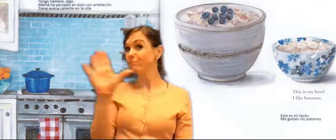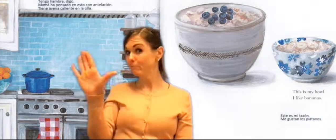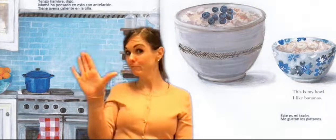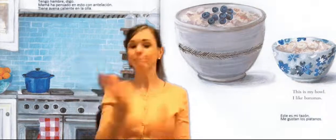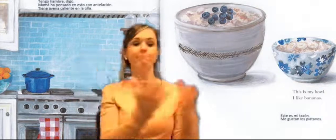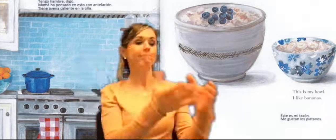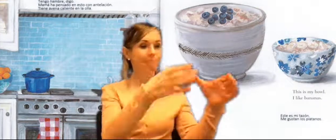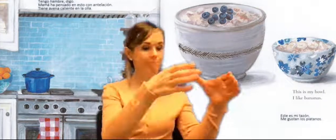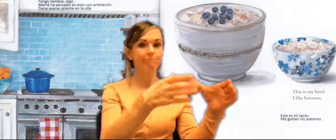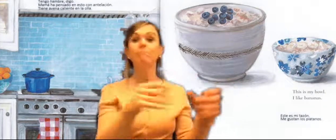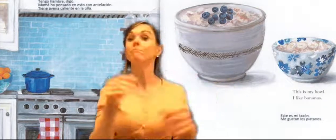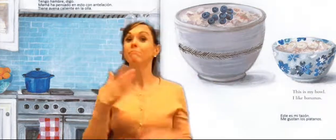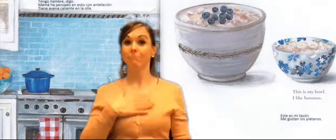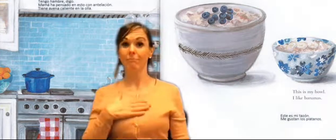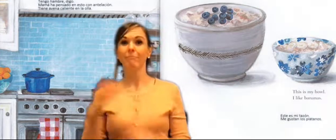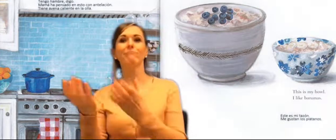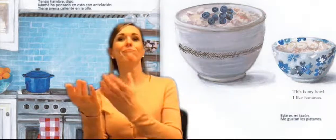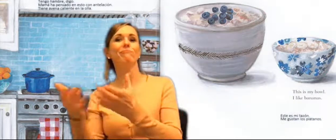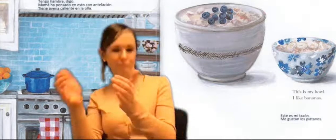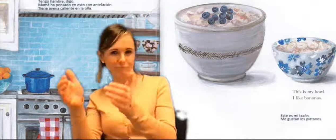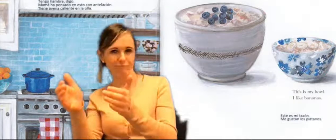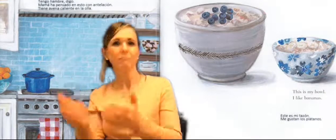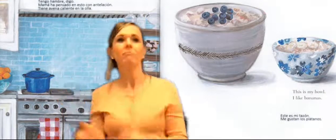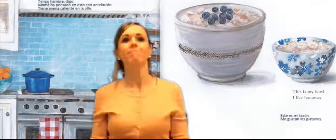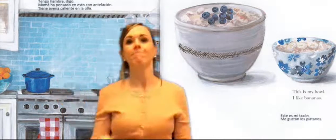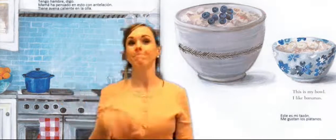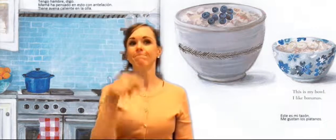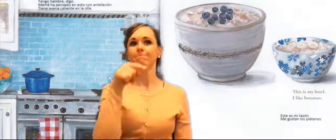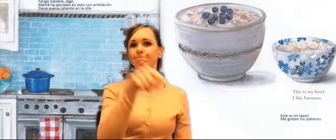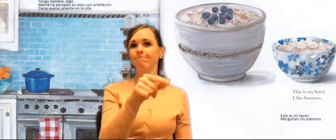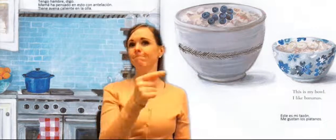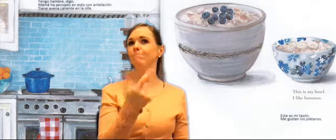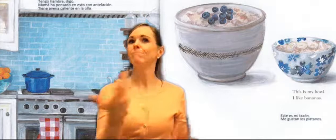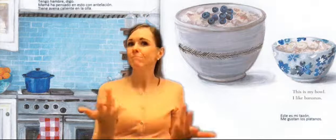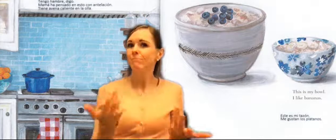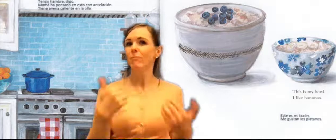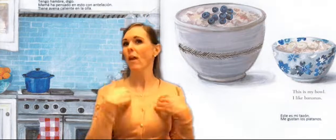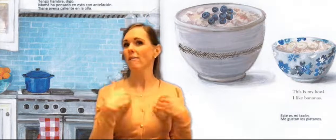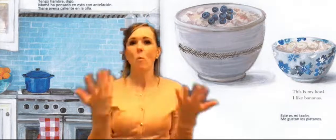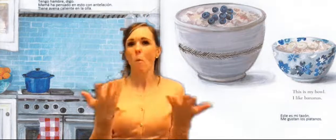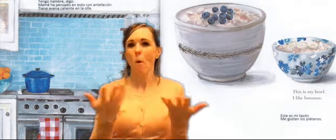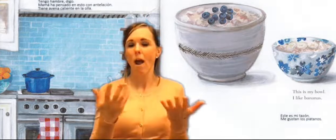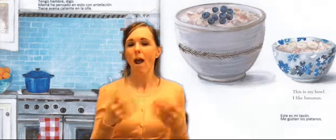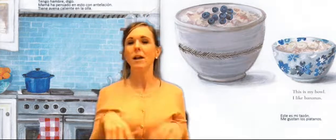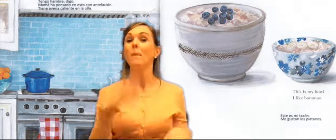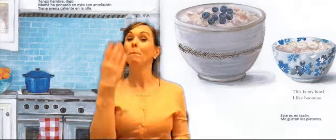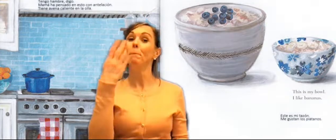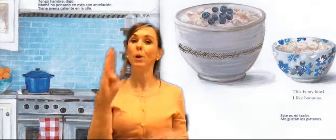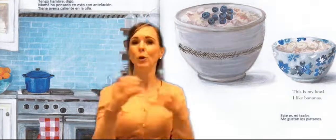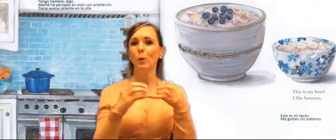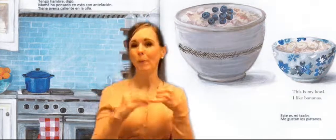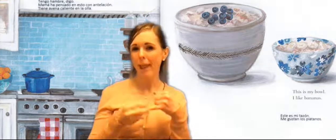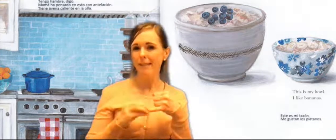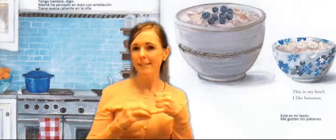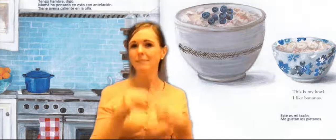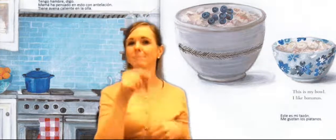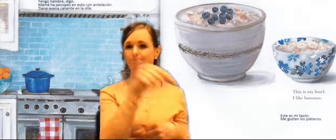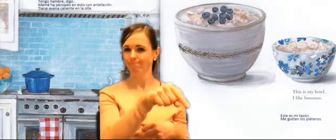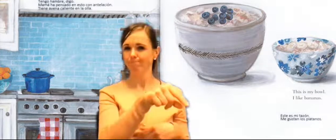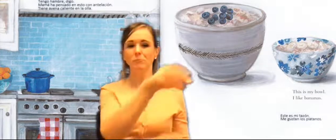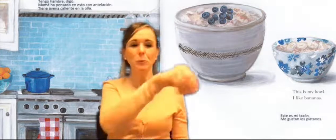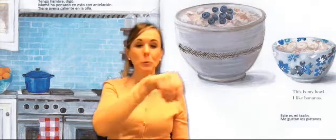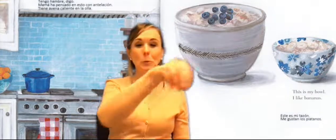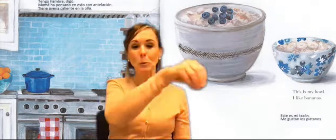Mama eats the same thing. This is my bowl, this is her bowl. In her bowl, there